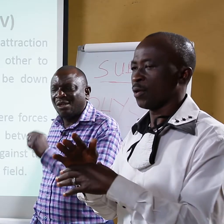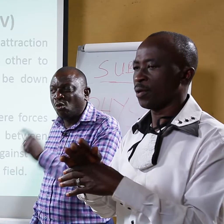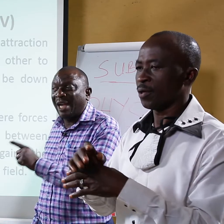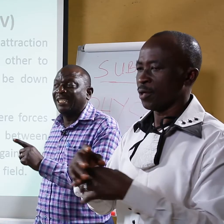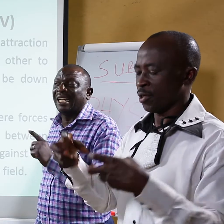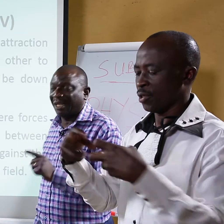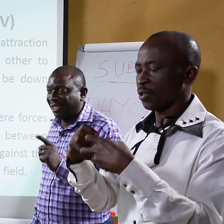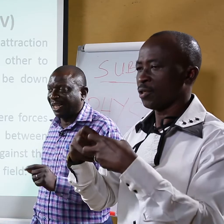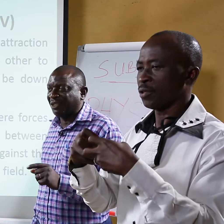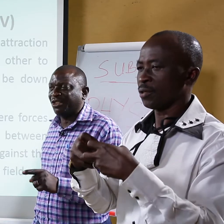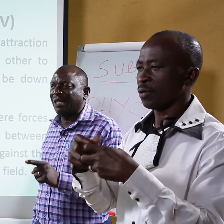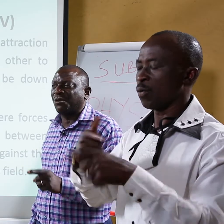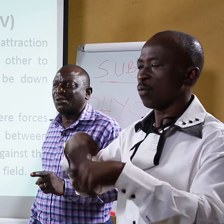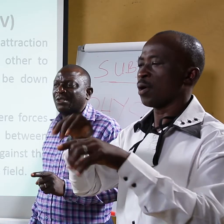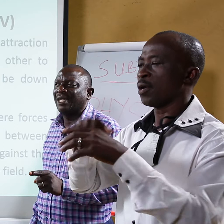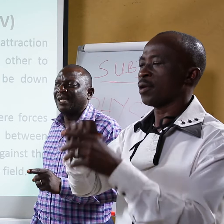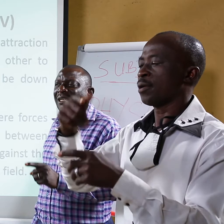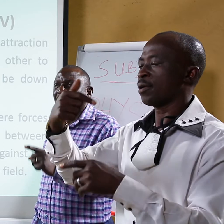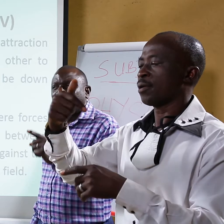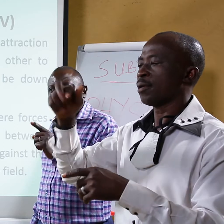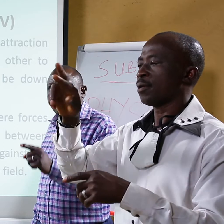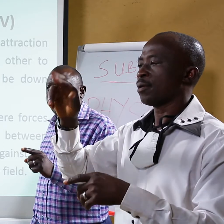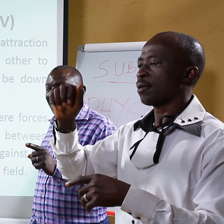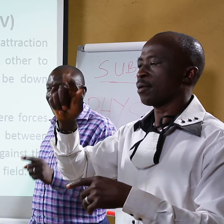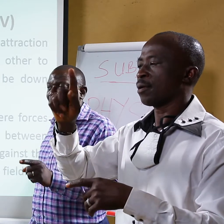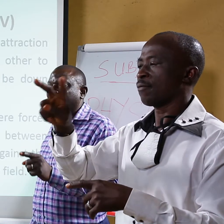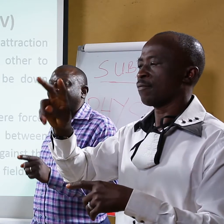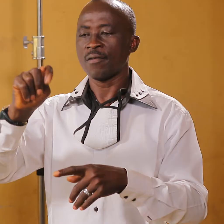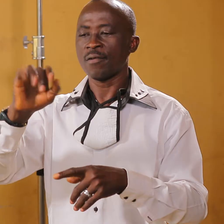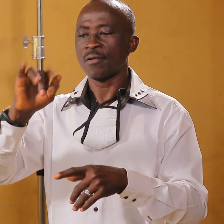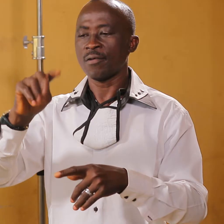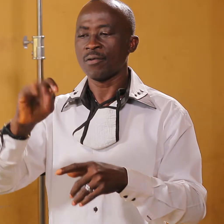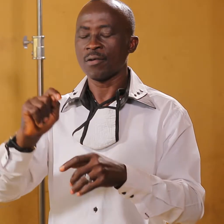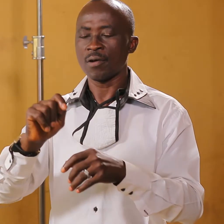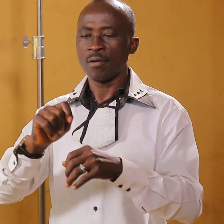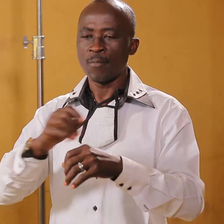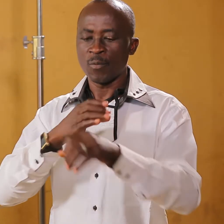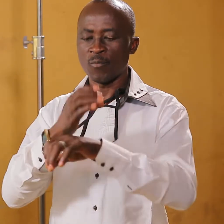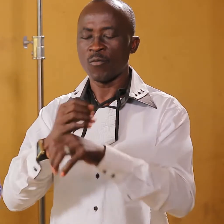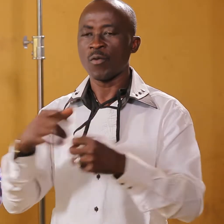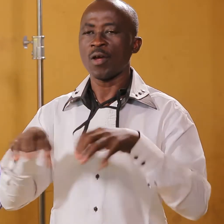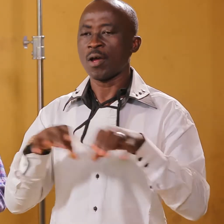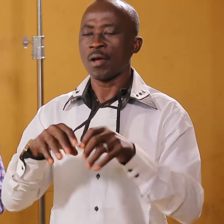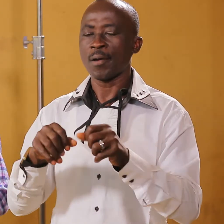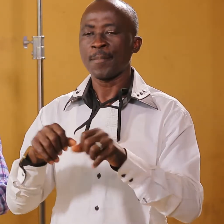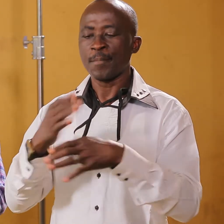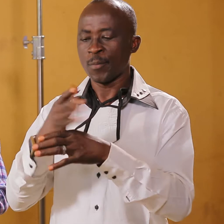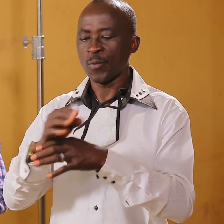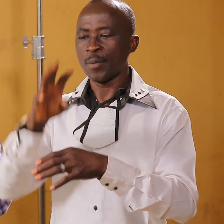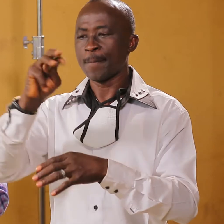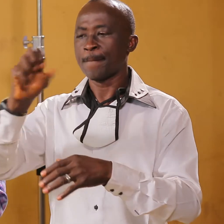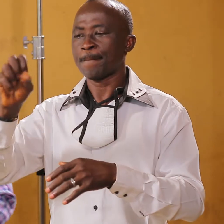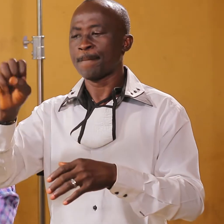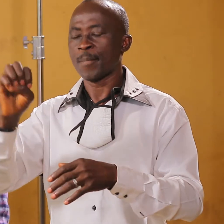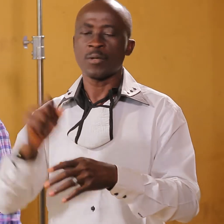charges, while in gravitational force, forces of attraction act between masses. In the case of electric field, we